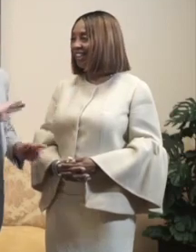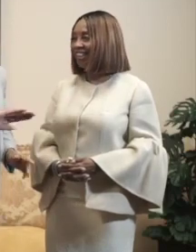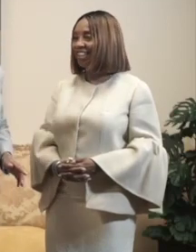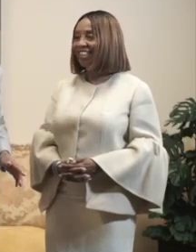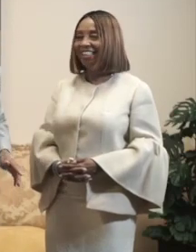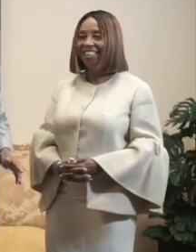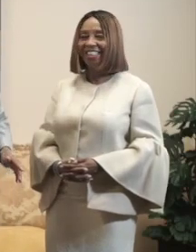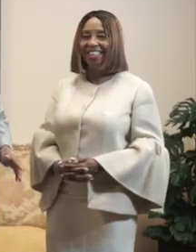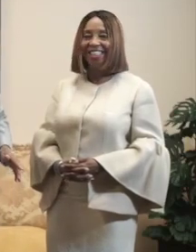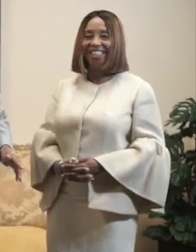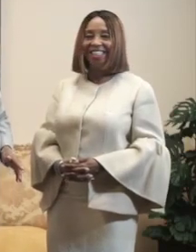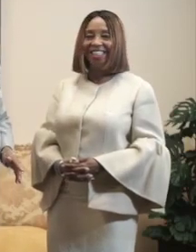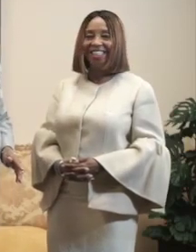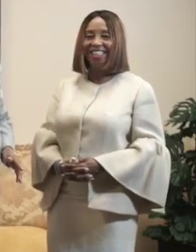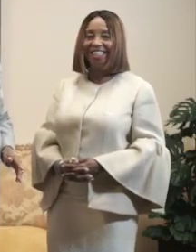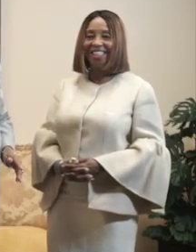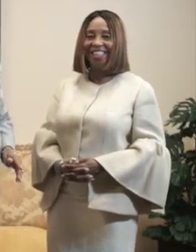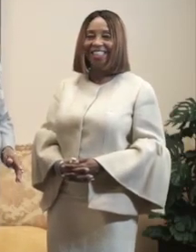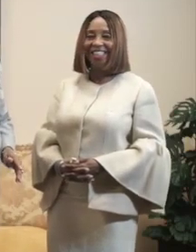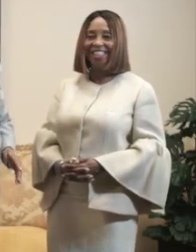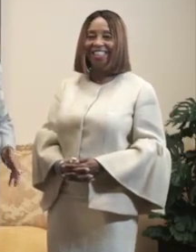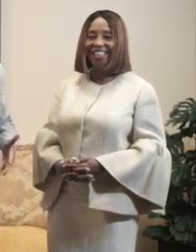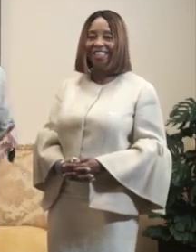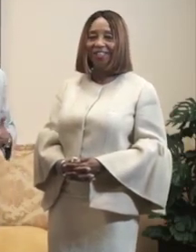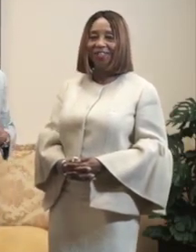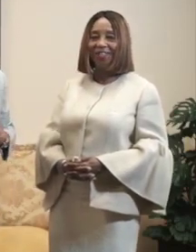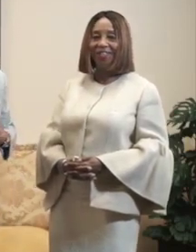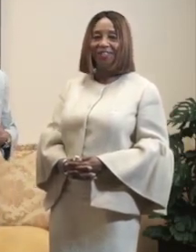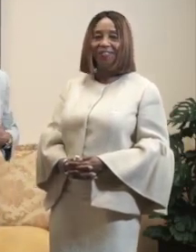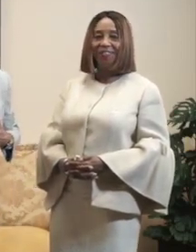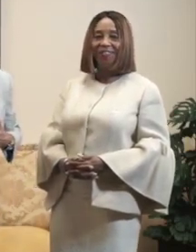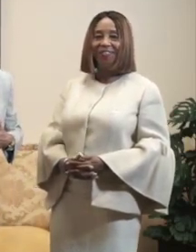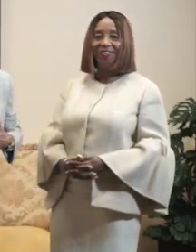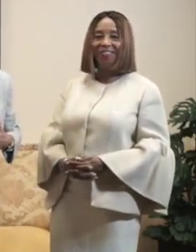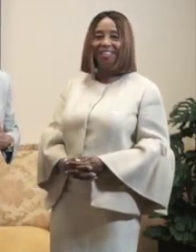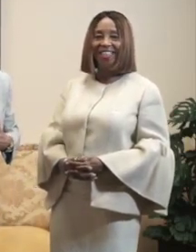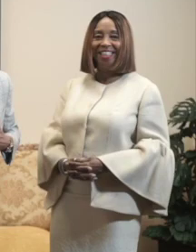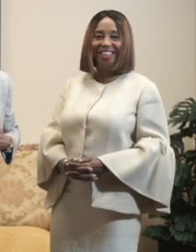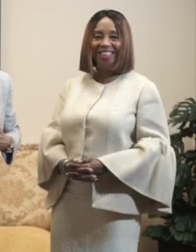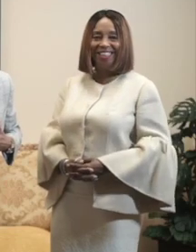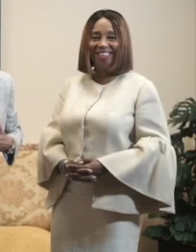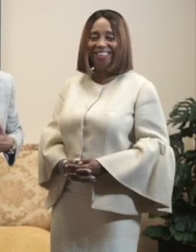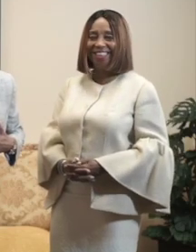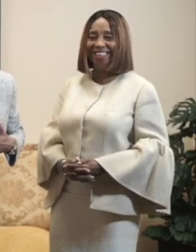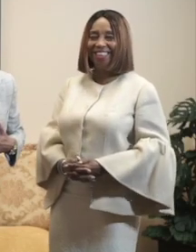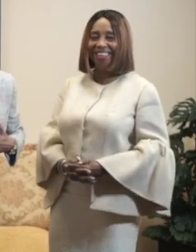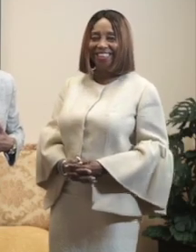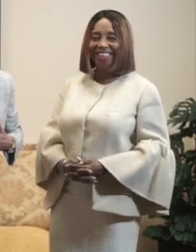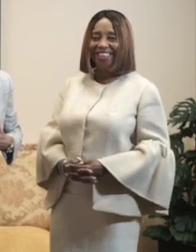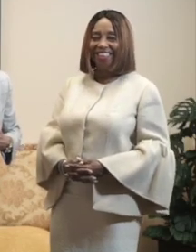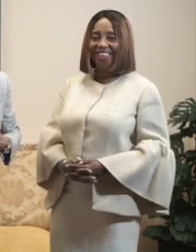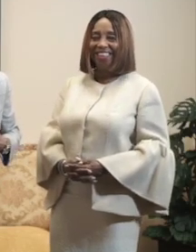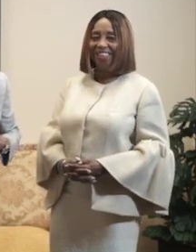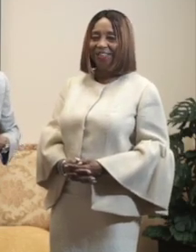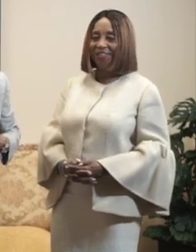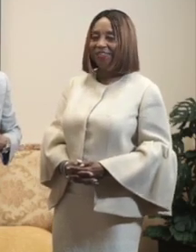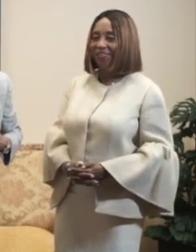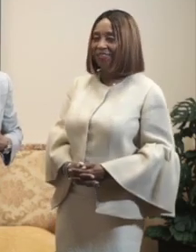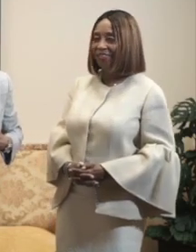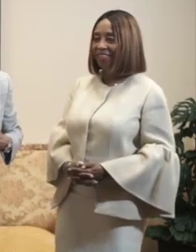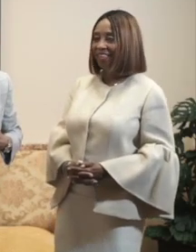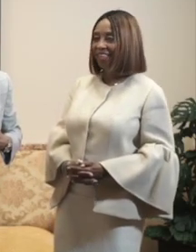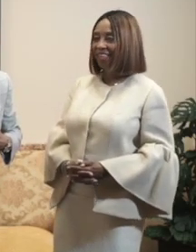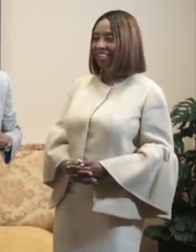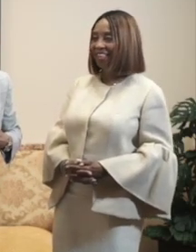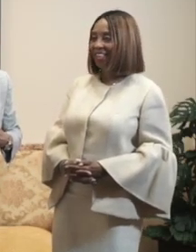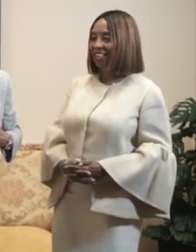Orleans, you need to be a part of what's getting ready to happen. And guess what? I'm going to be preaching in New Orleans. I'm preaching a long time